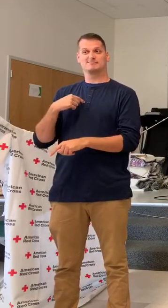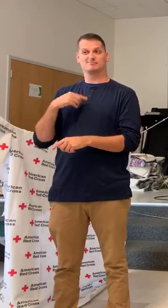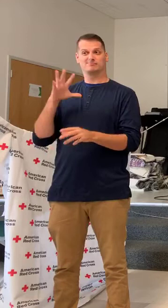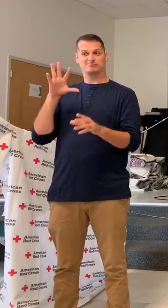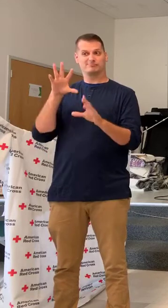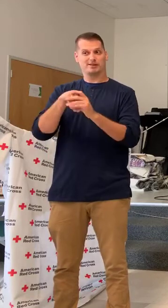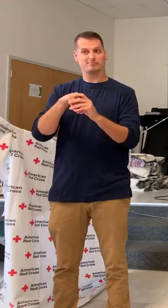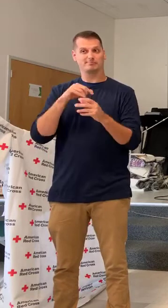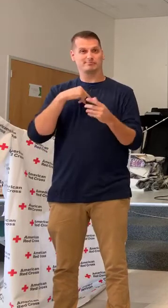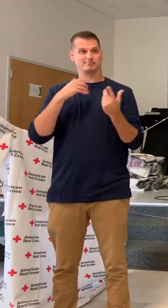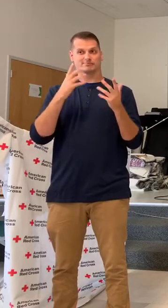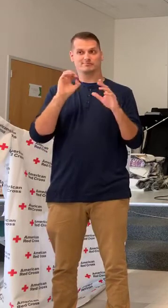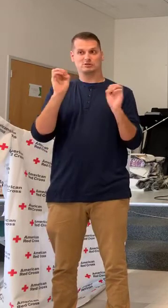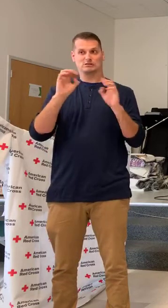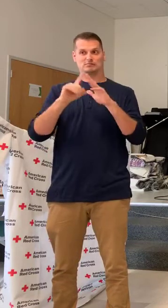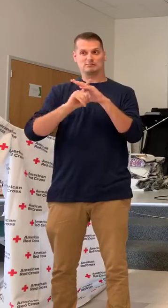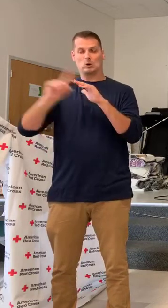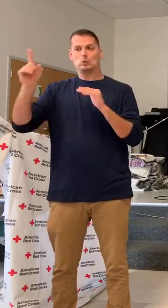and I feel your pain.